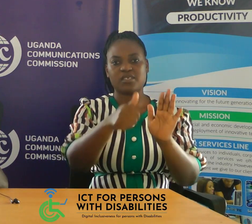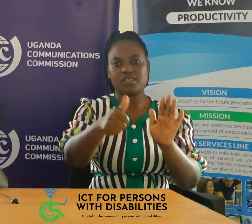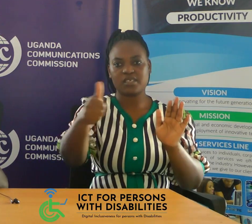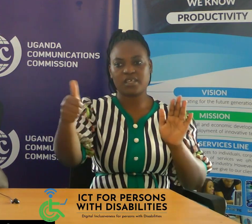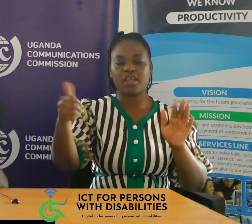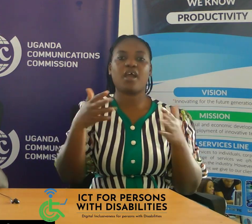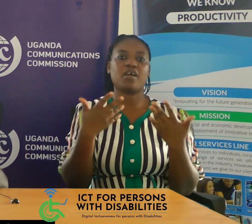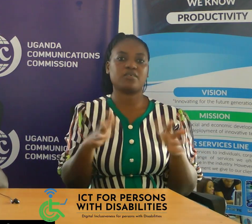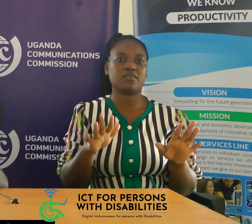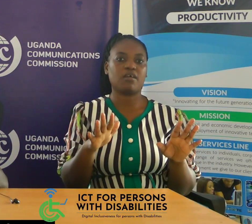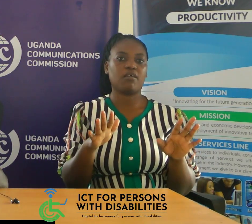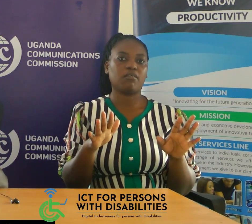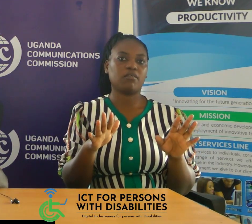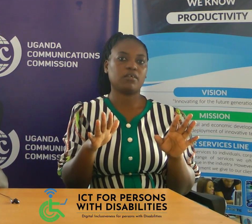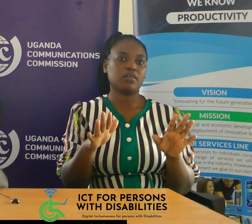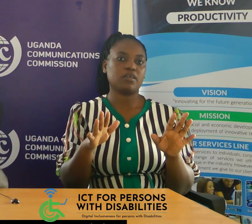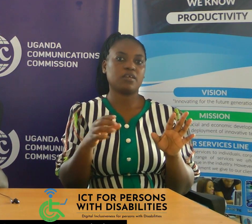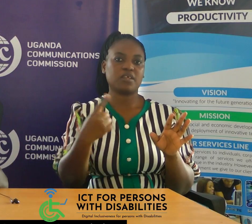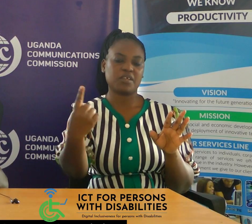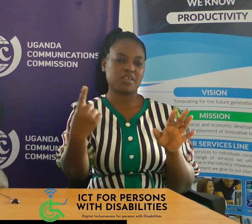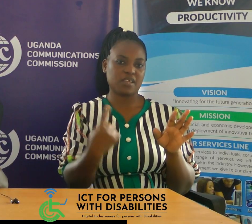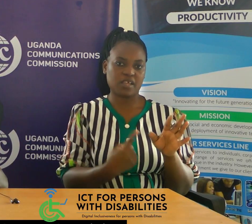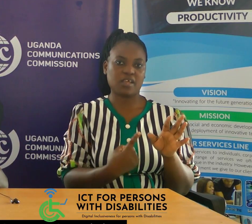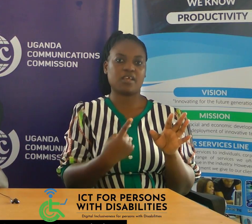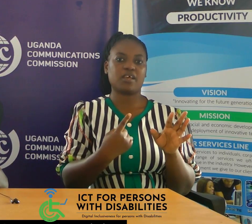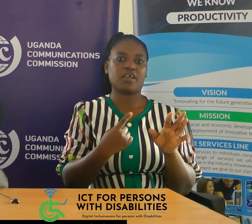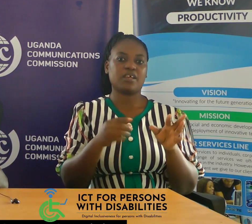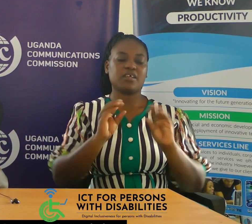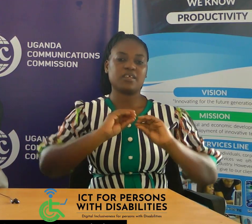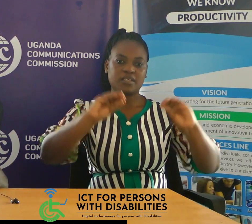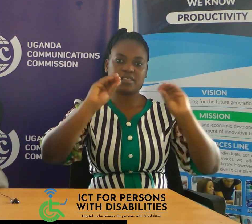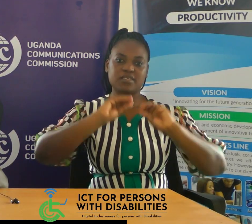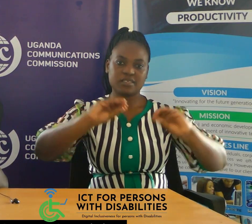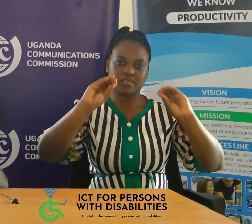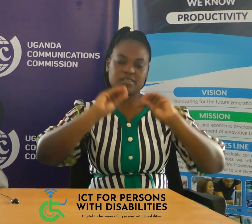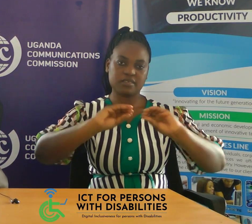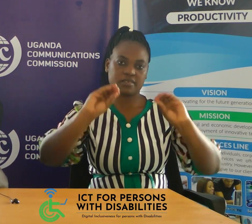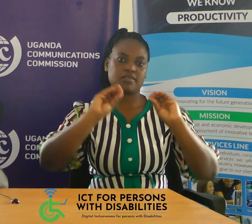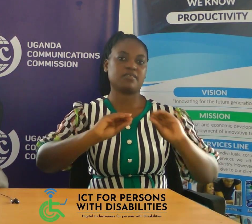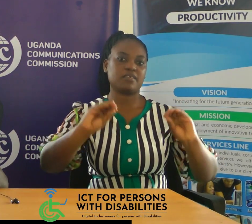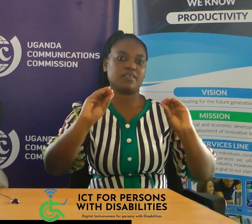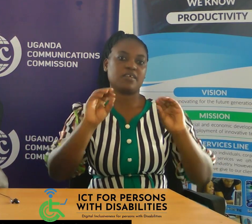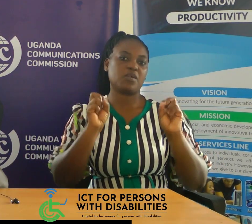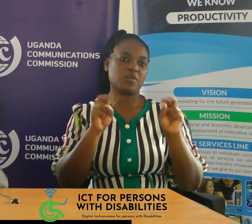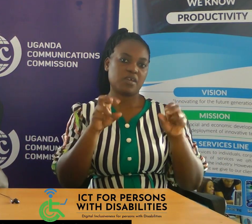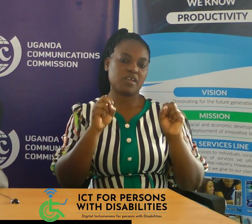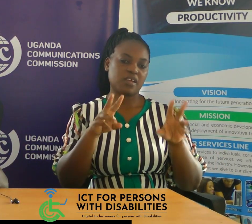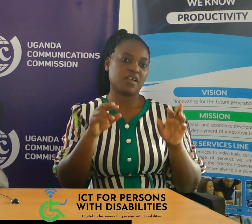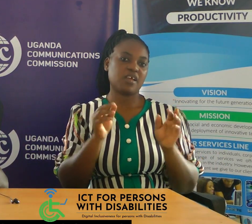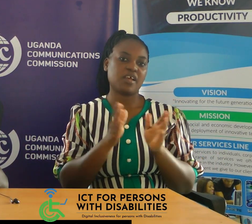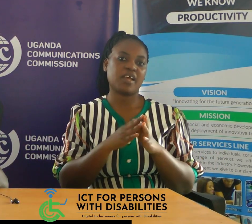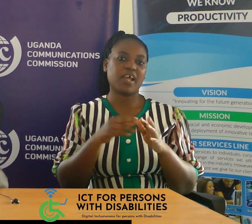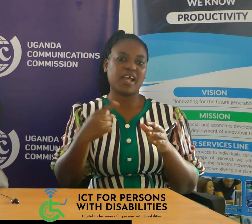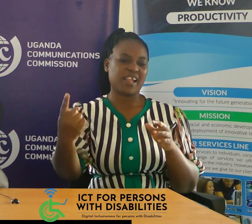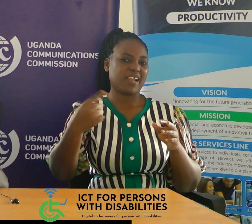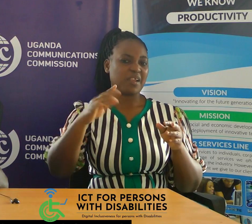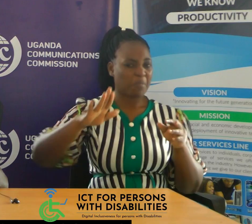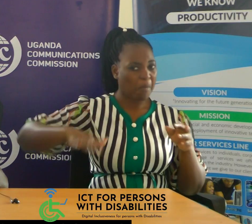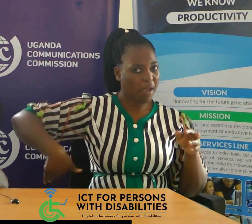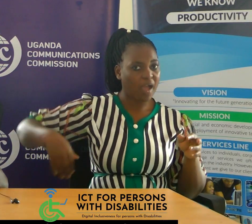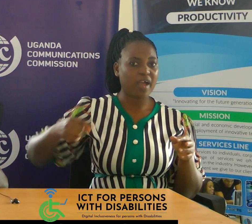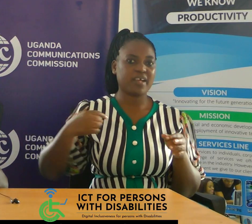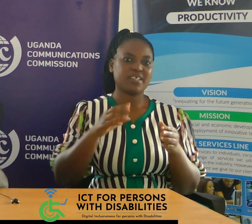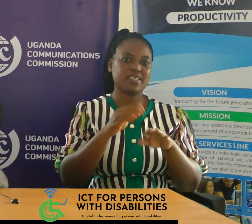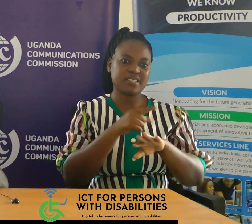ourselves. Then after, you come in and start training. Yeah, and then I'll come